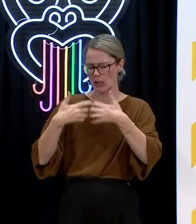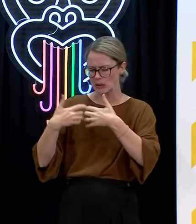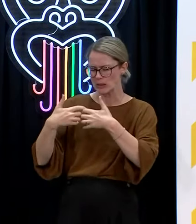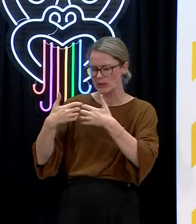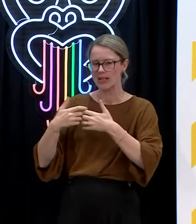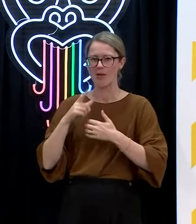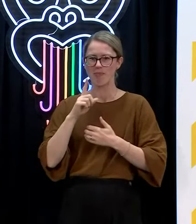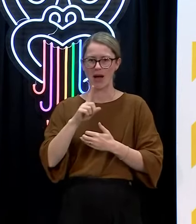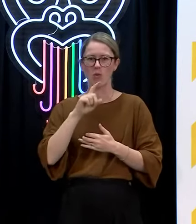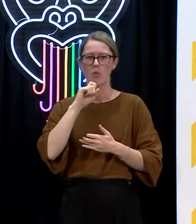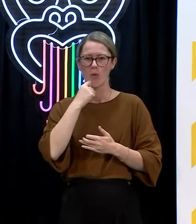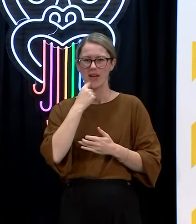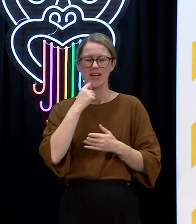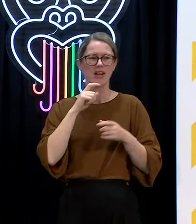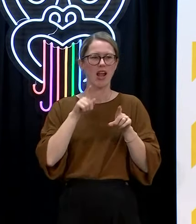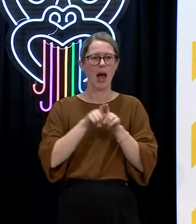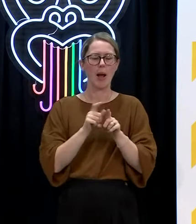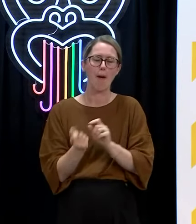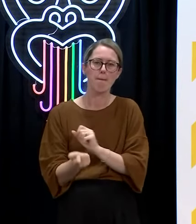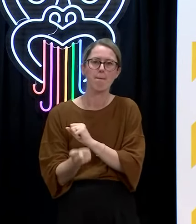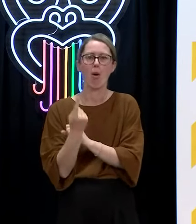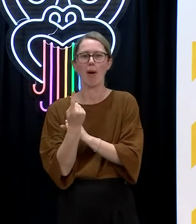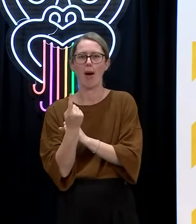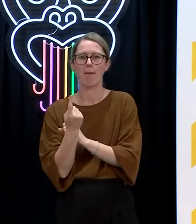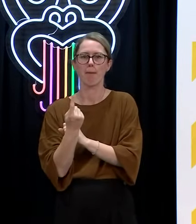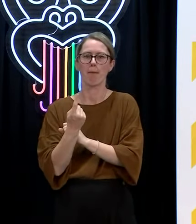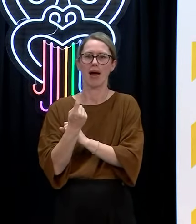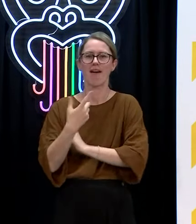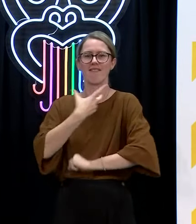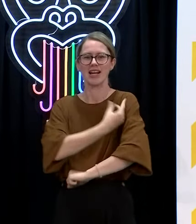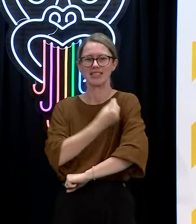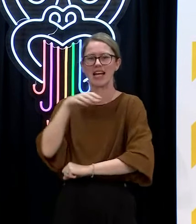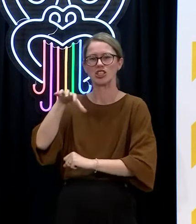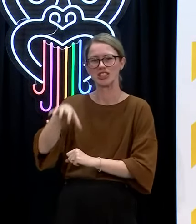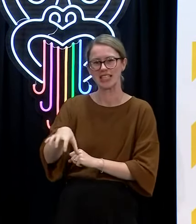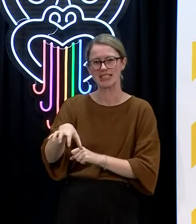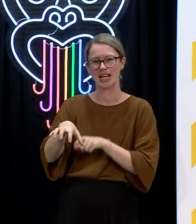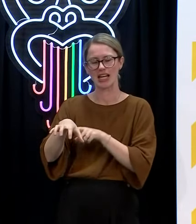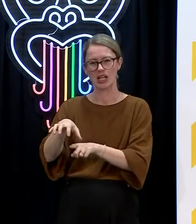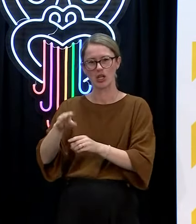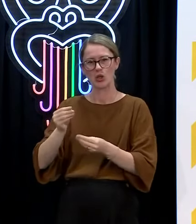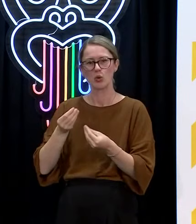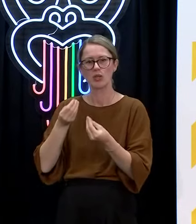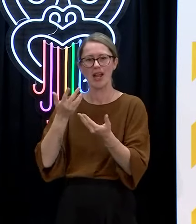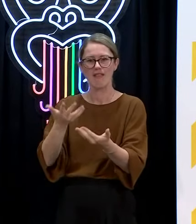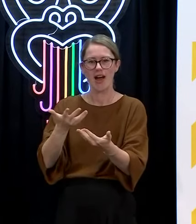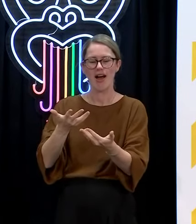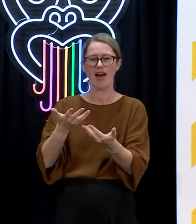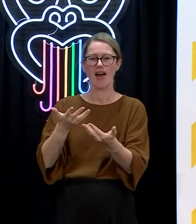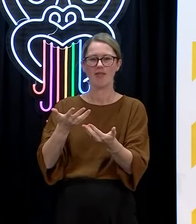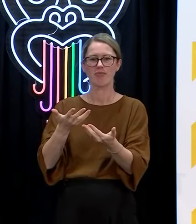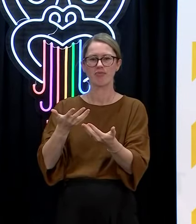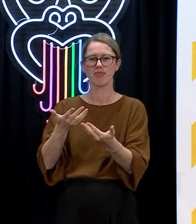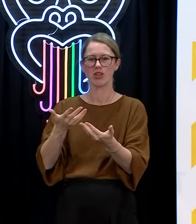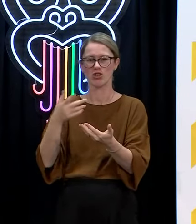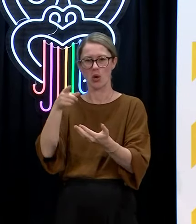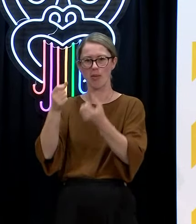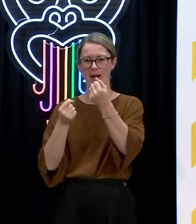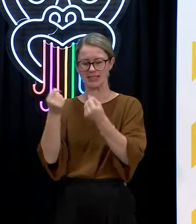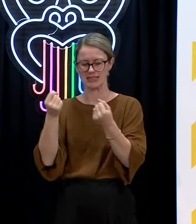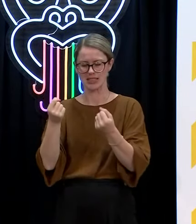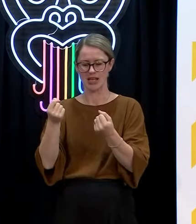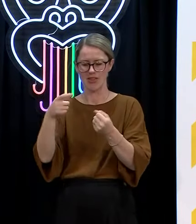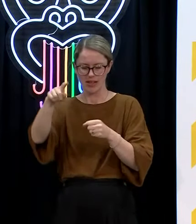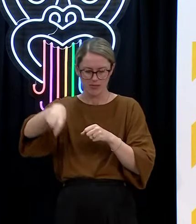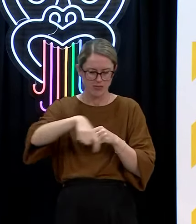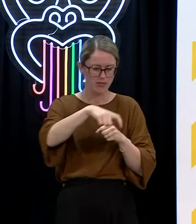but they'll basically be acting as pop-up vaccination centres to deliver outside of the bus to ensure